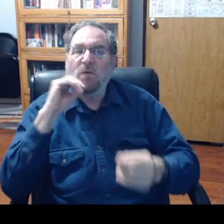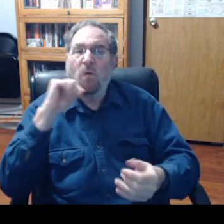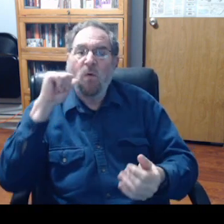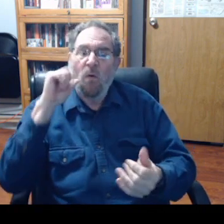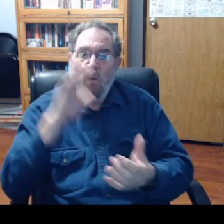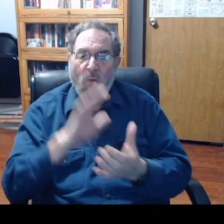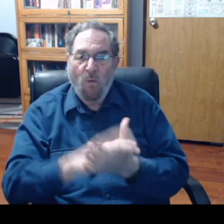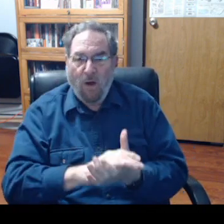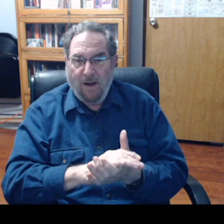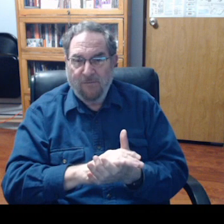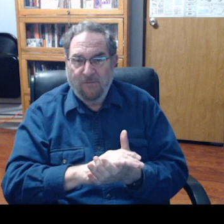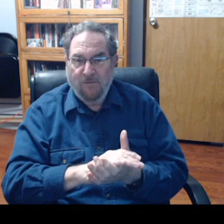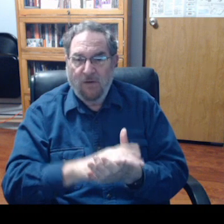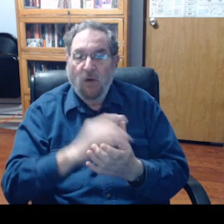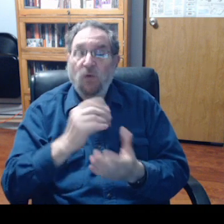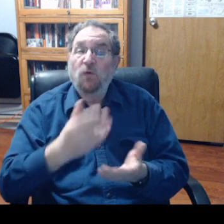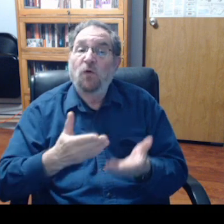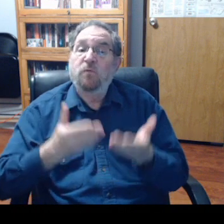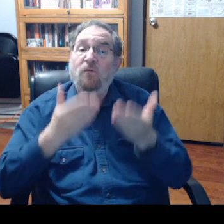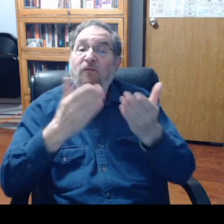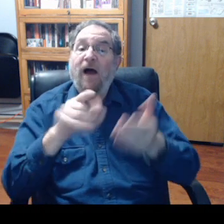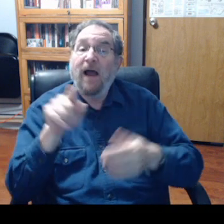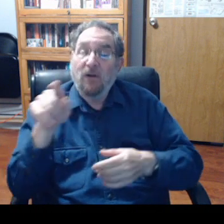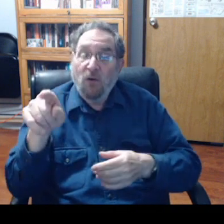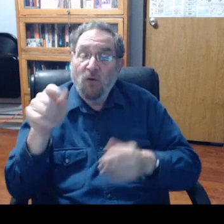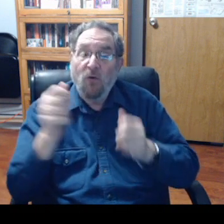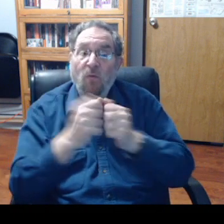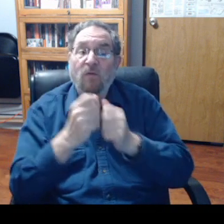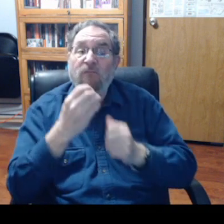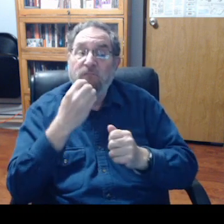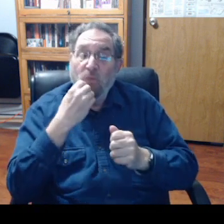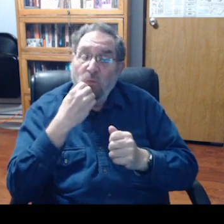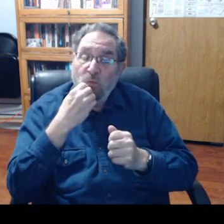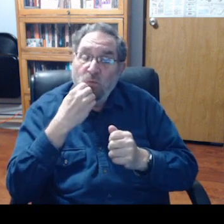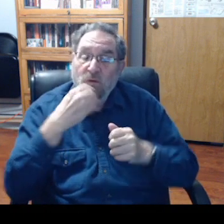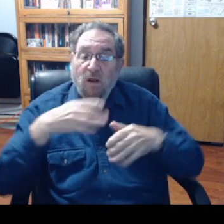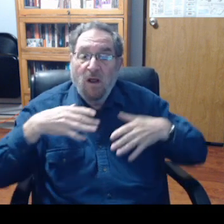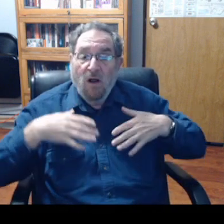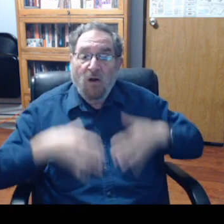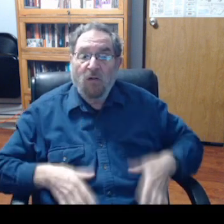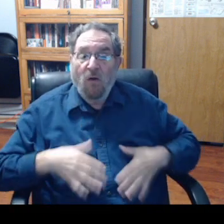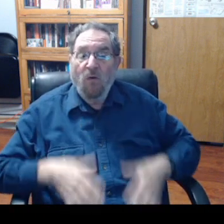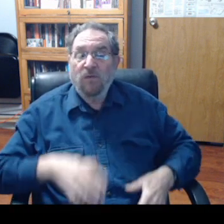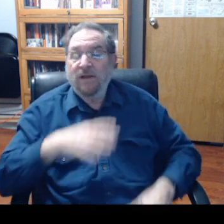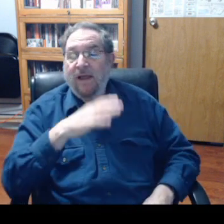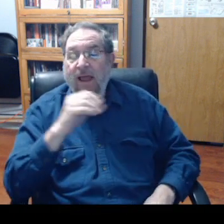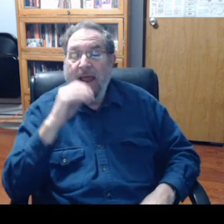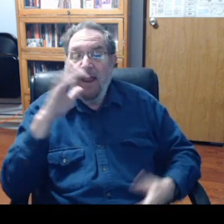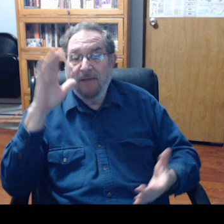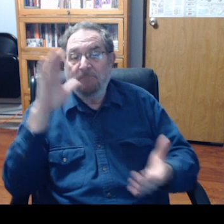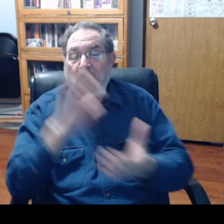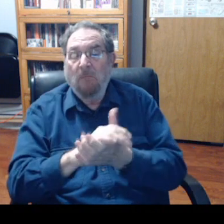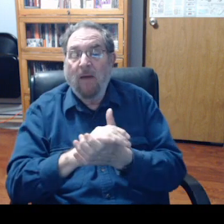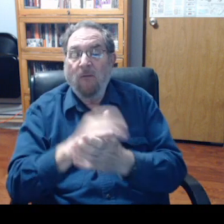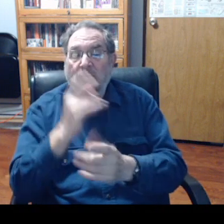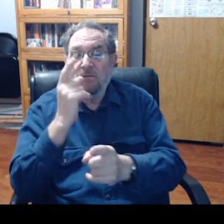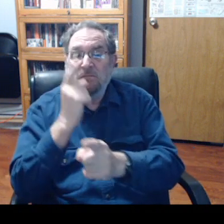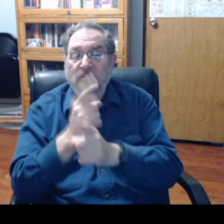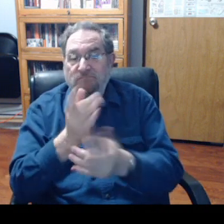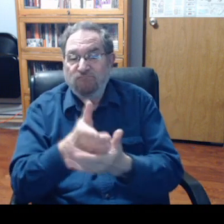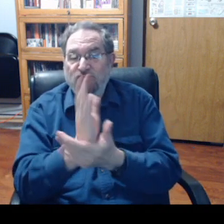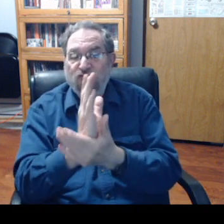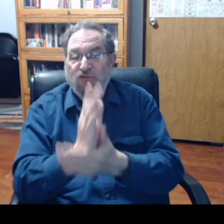his wife, to provide her with food, clothing, and